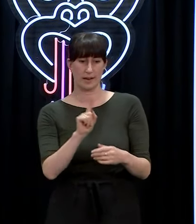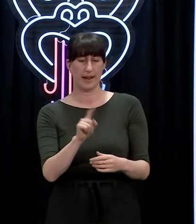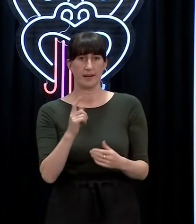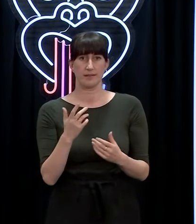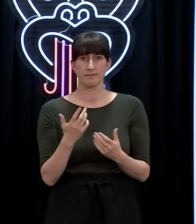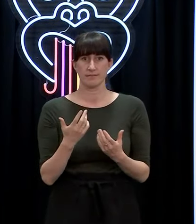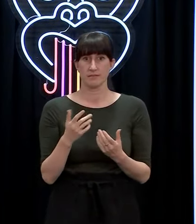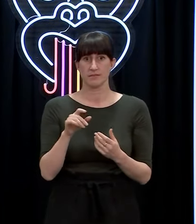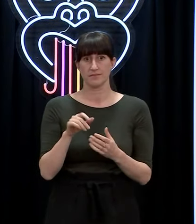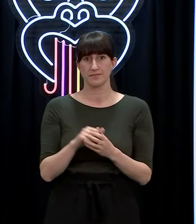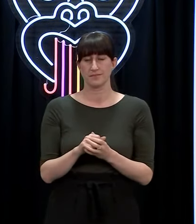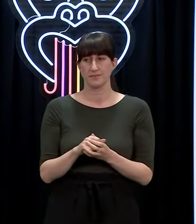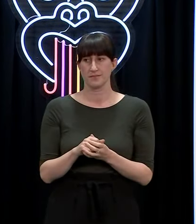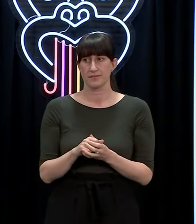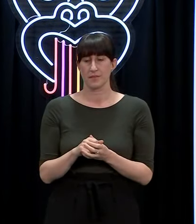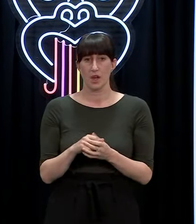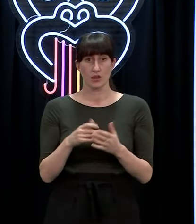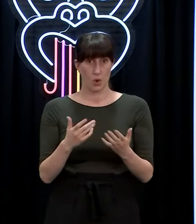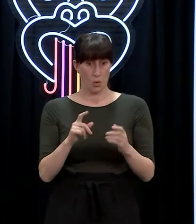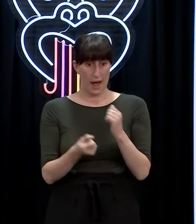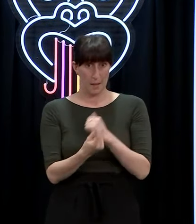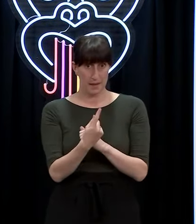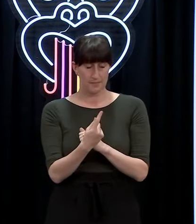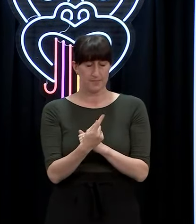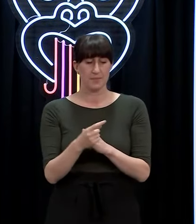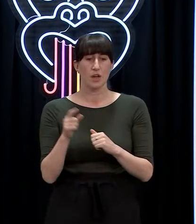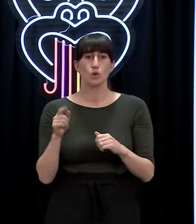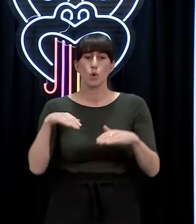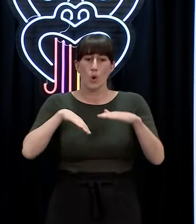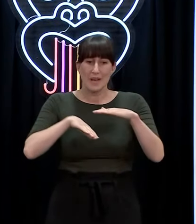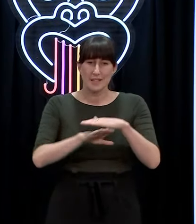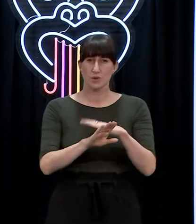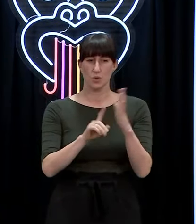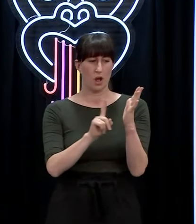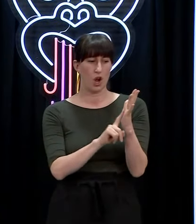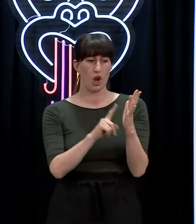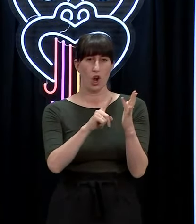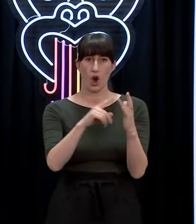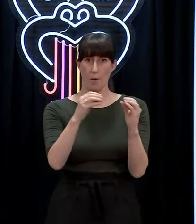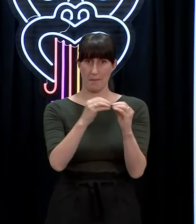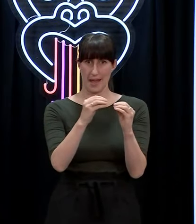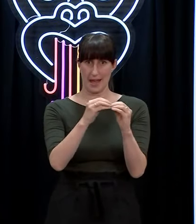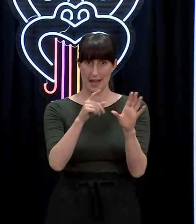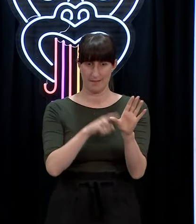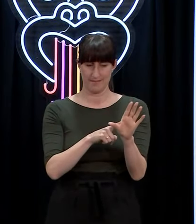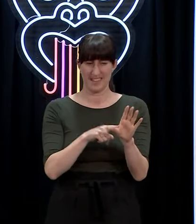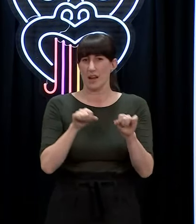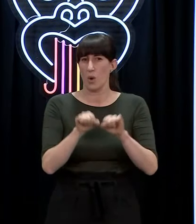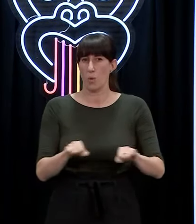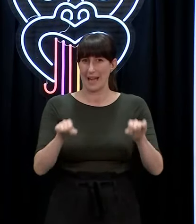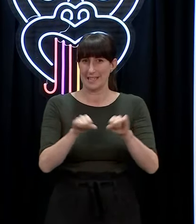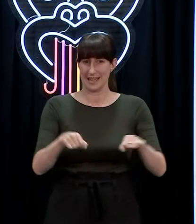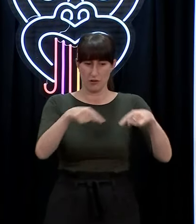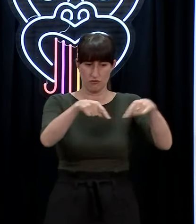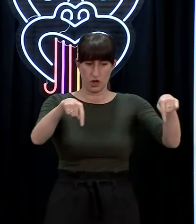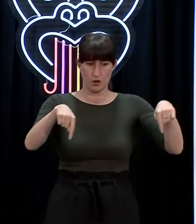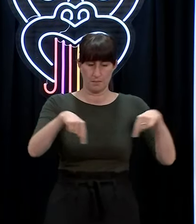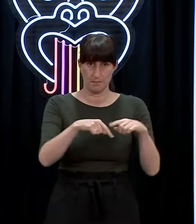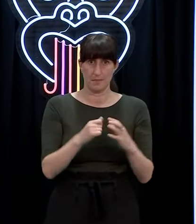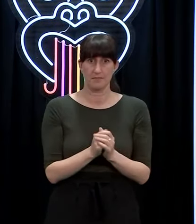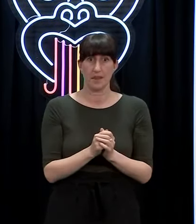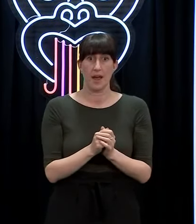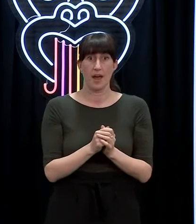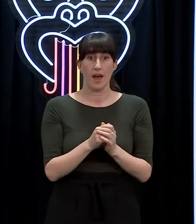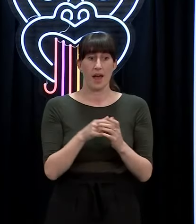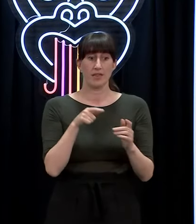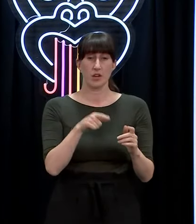book. People will be held in the lobby until the room release begins. Then people will be automatically and randomly moved